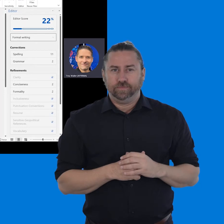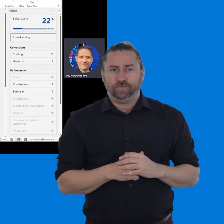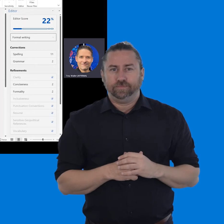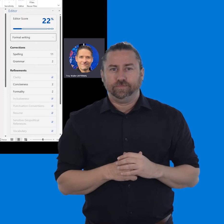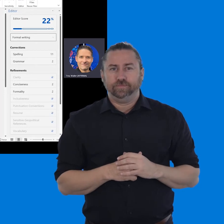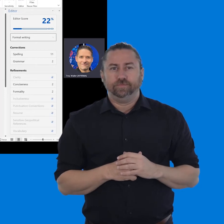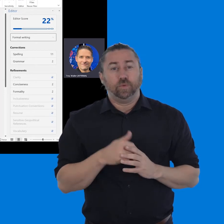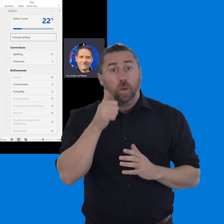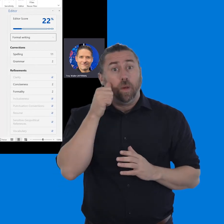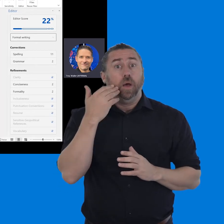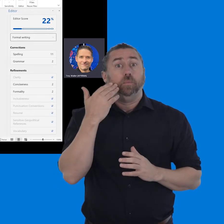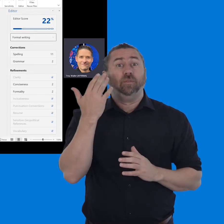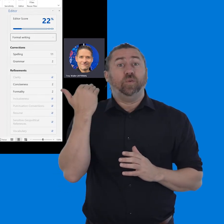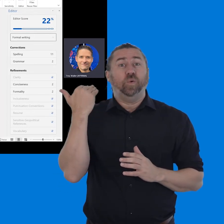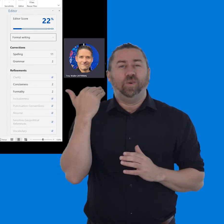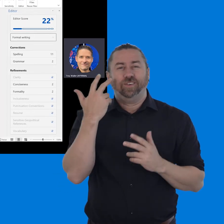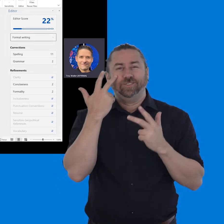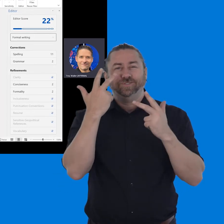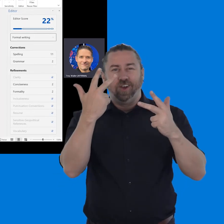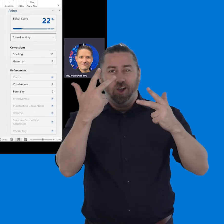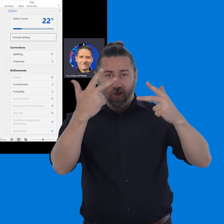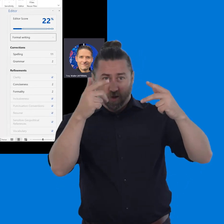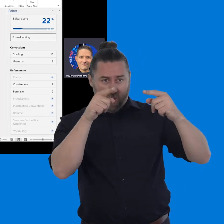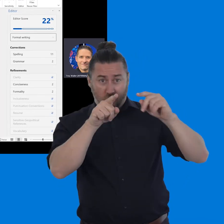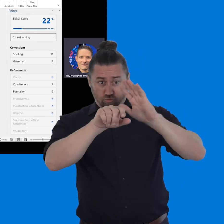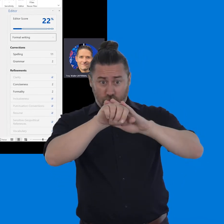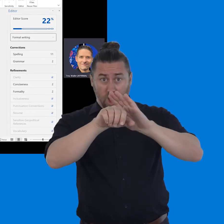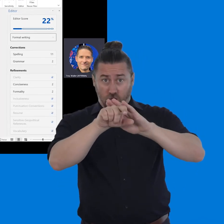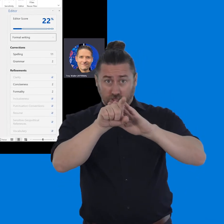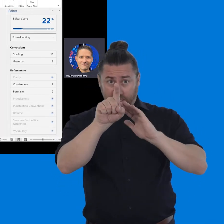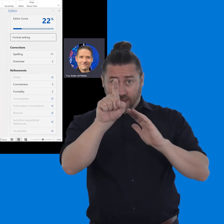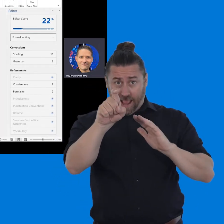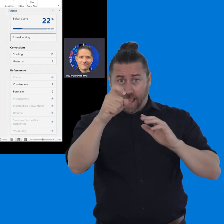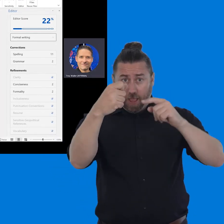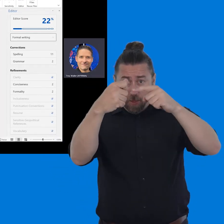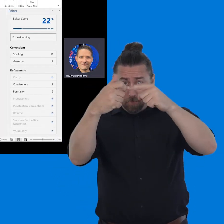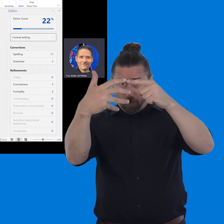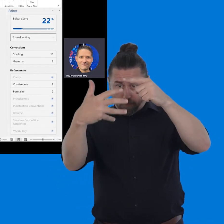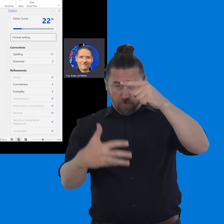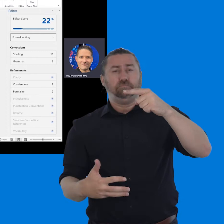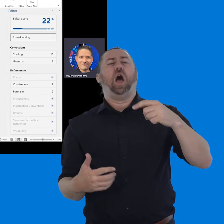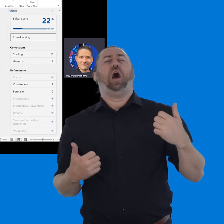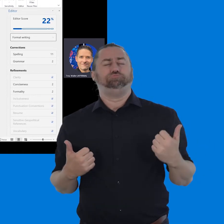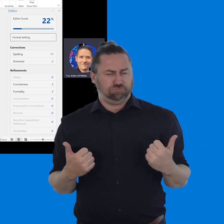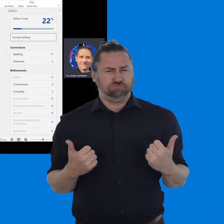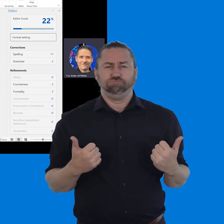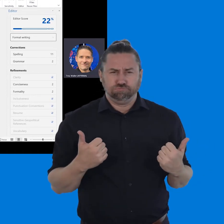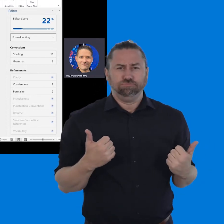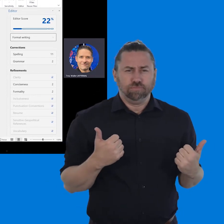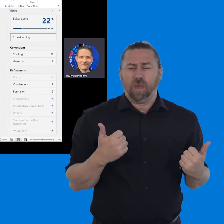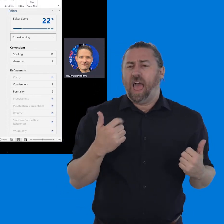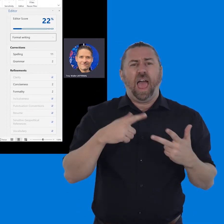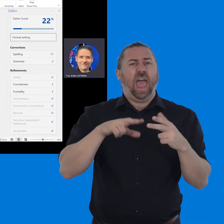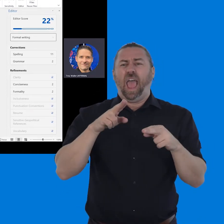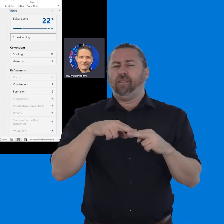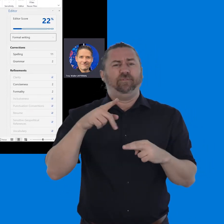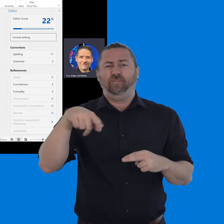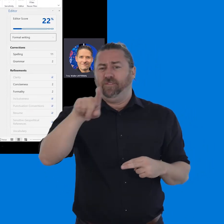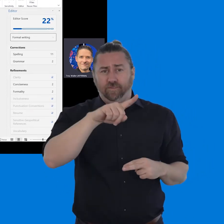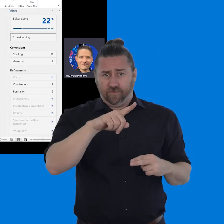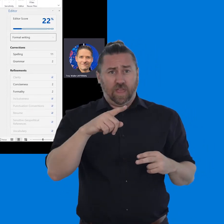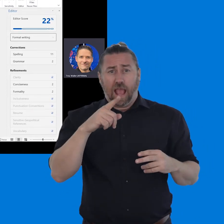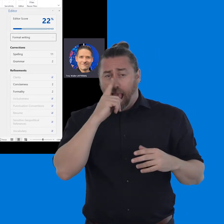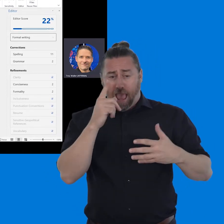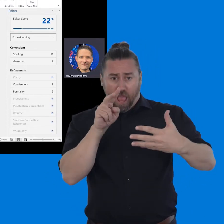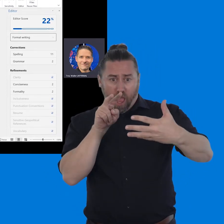moment ago, I showed you that if I right-clicked, I get the drop down, etc. Okay, and that's good for some of us, but for others of us, there's too much going